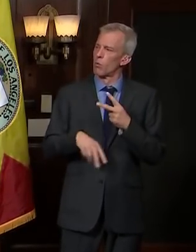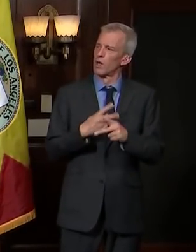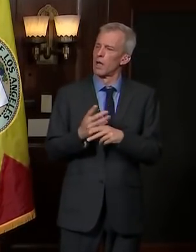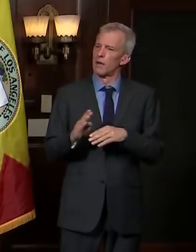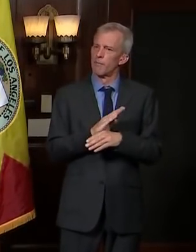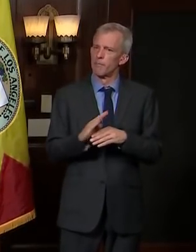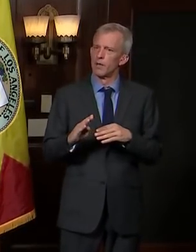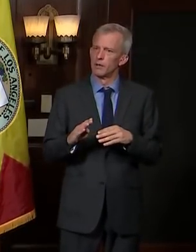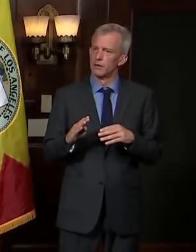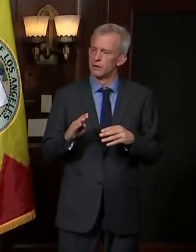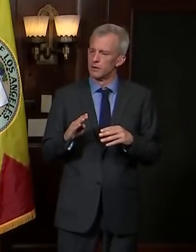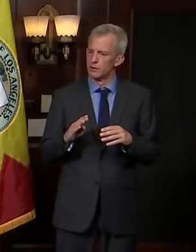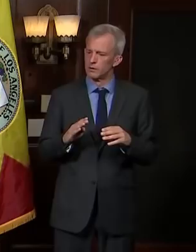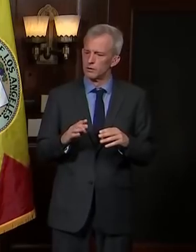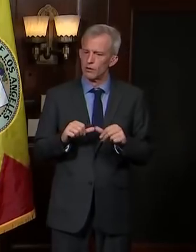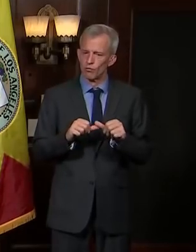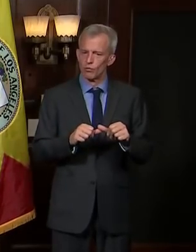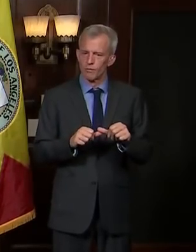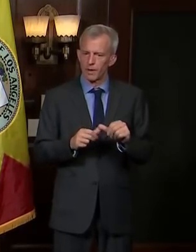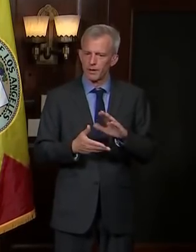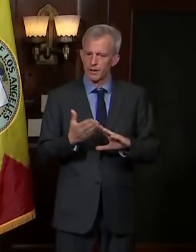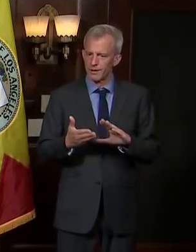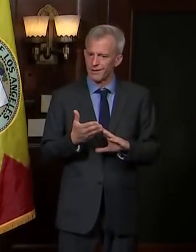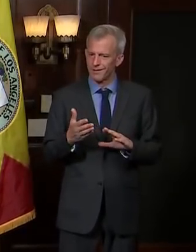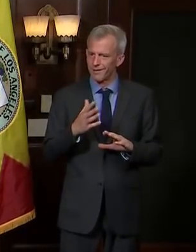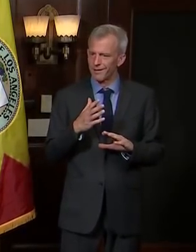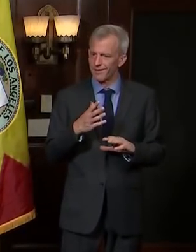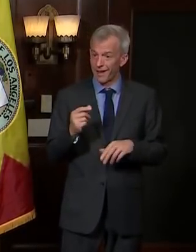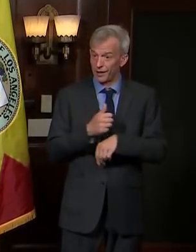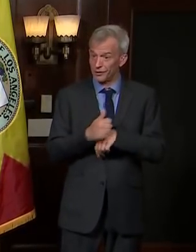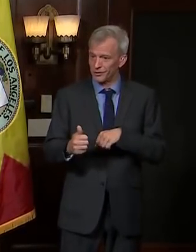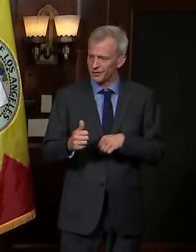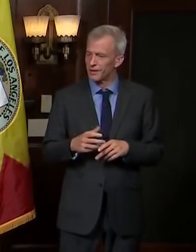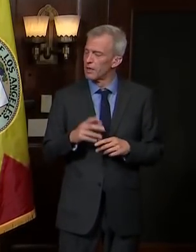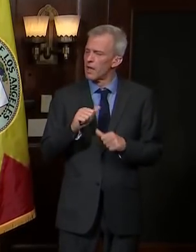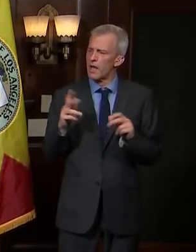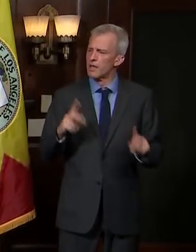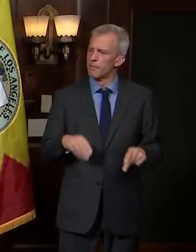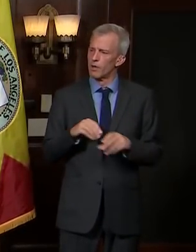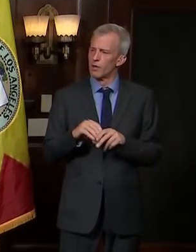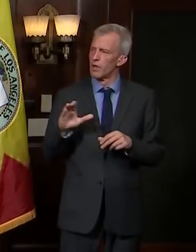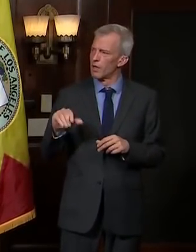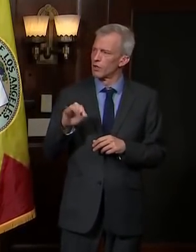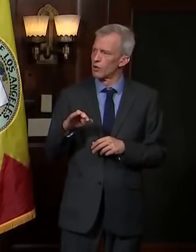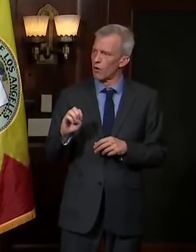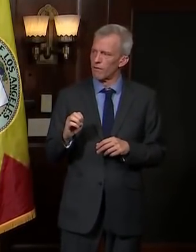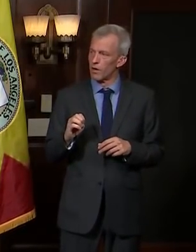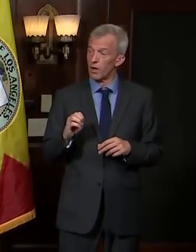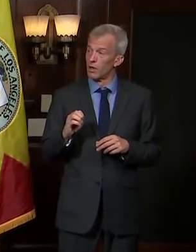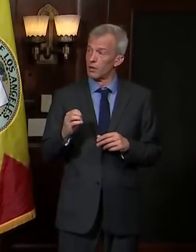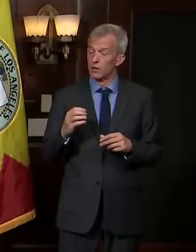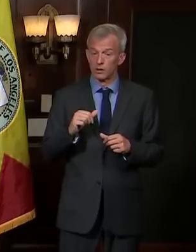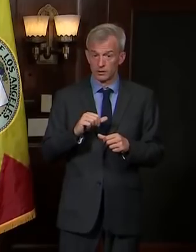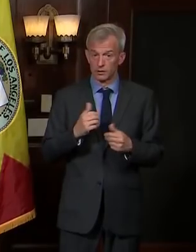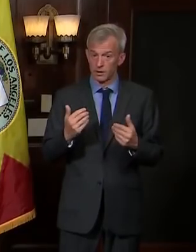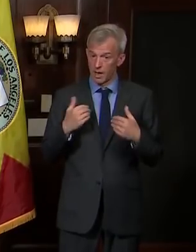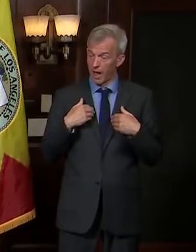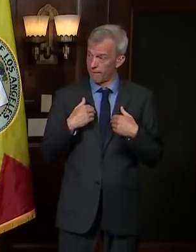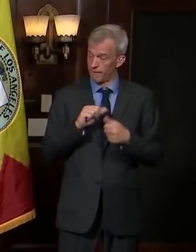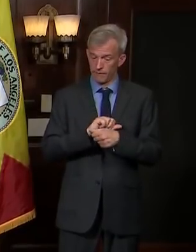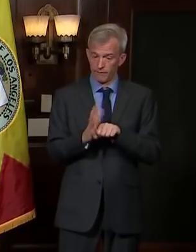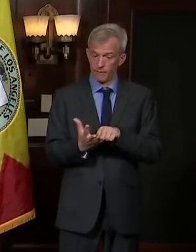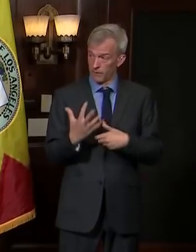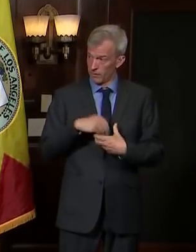open? Also, has anyone in your administration or your office yet tested positive? Not that I know of, not